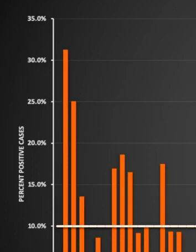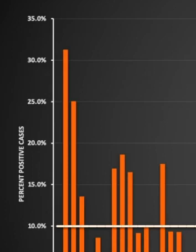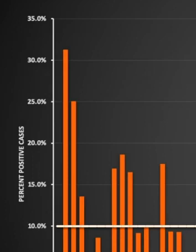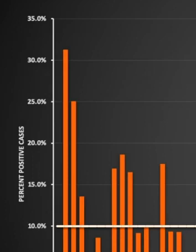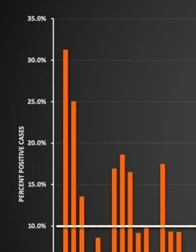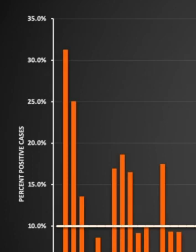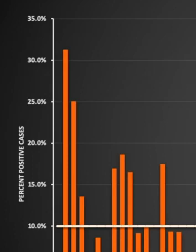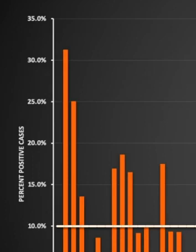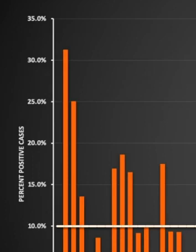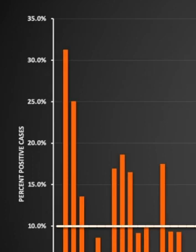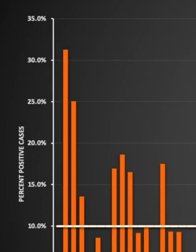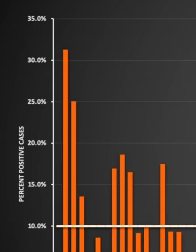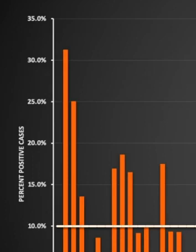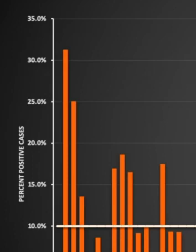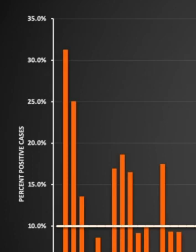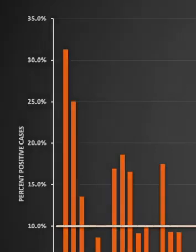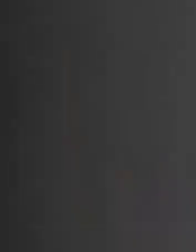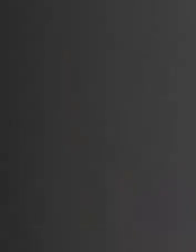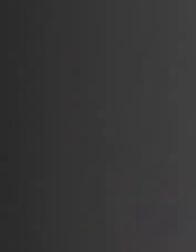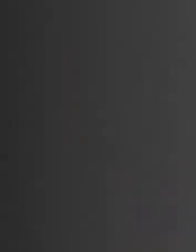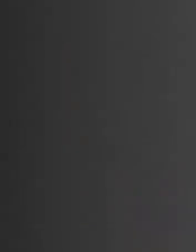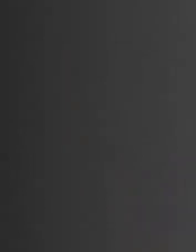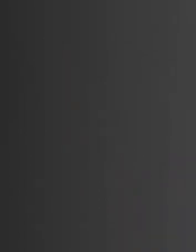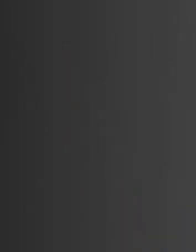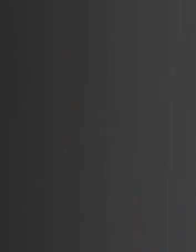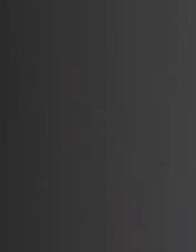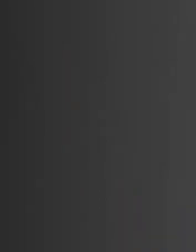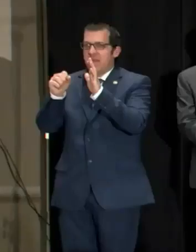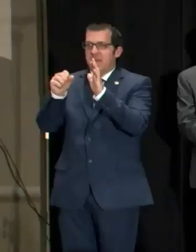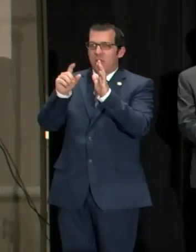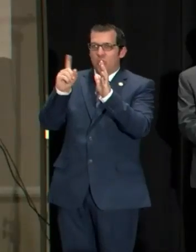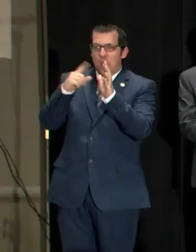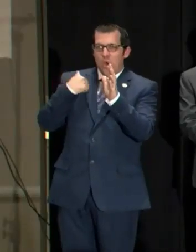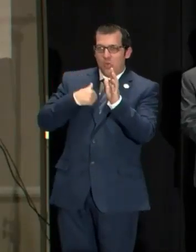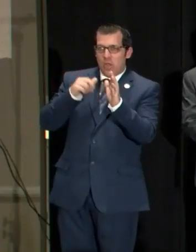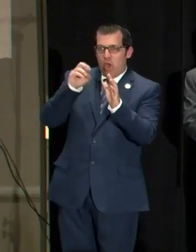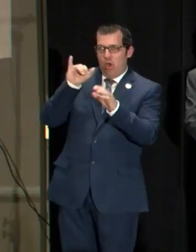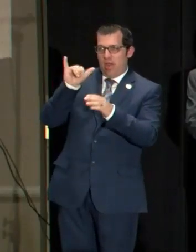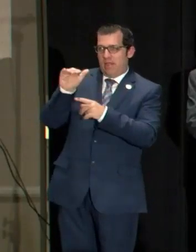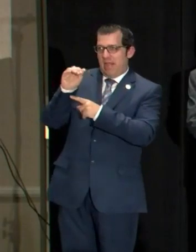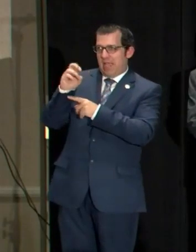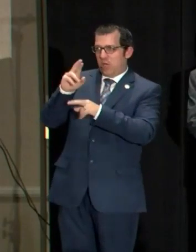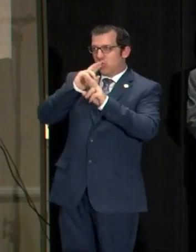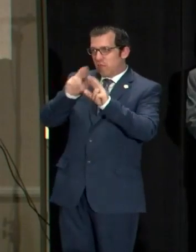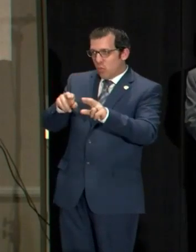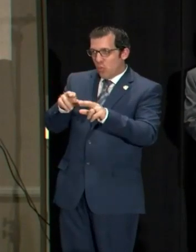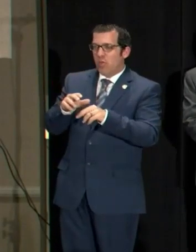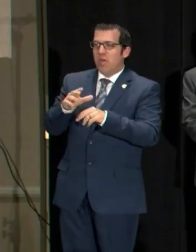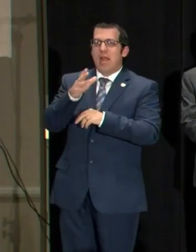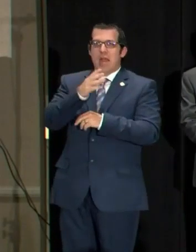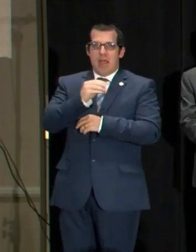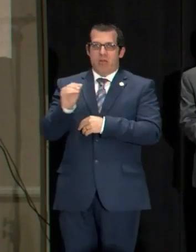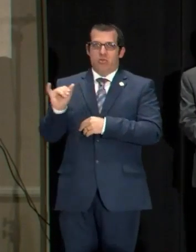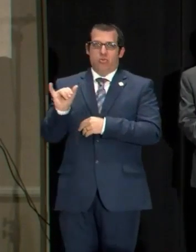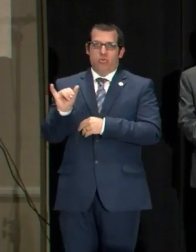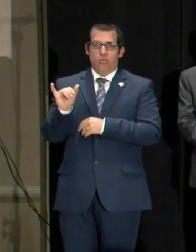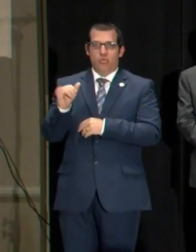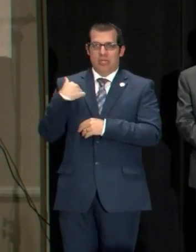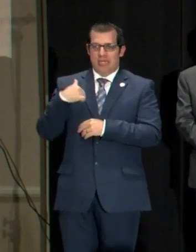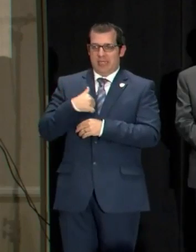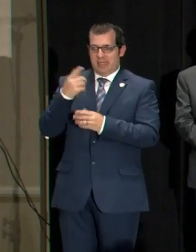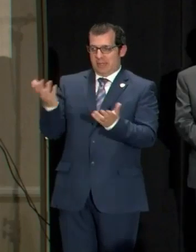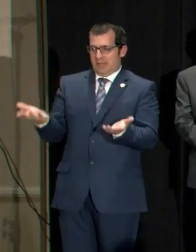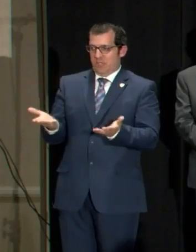And so that gives you an idea of both statewide where we are in our case report, but also